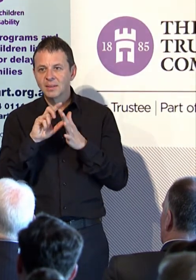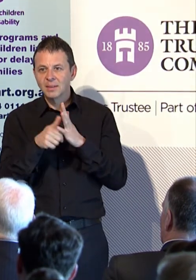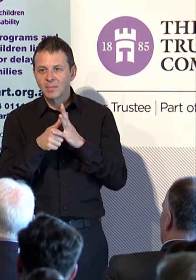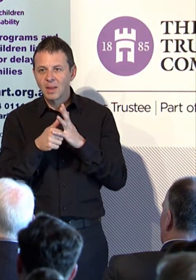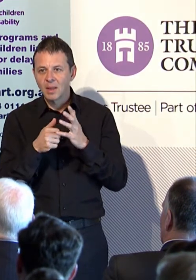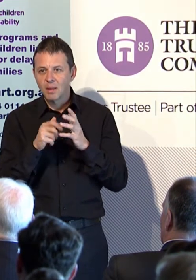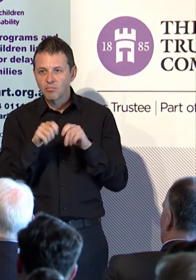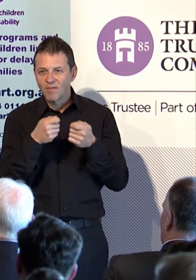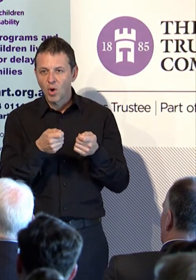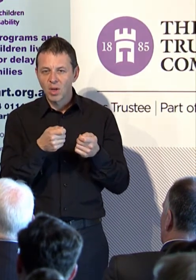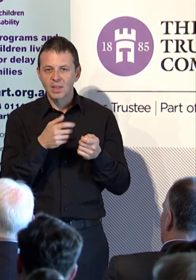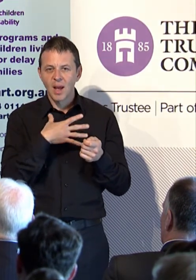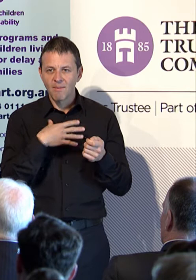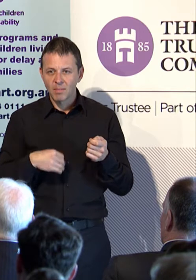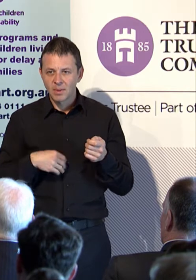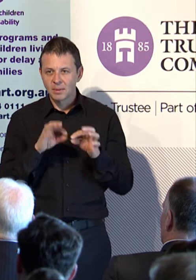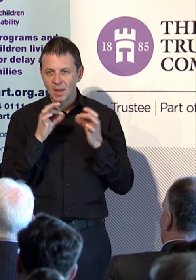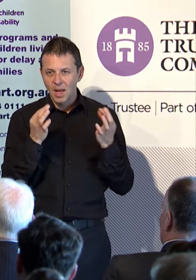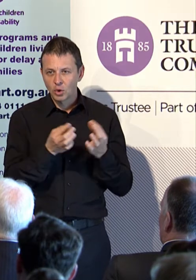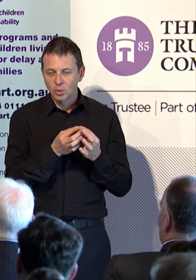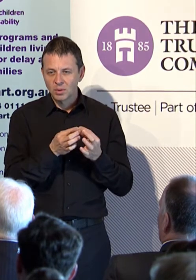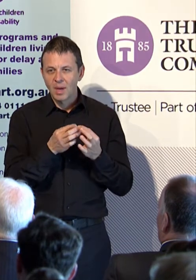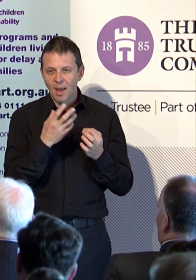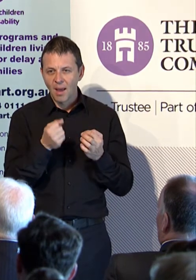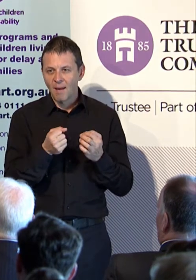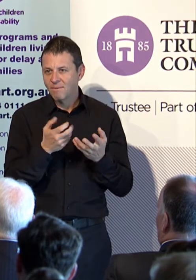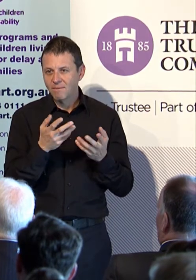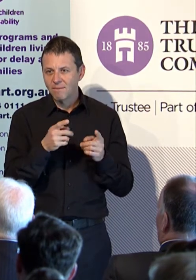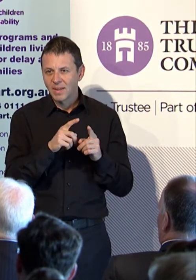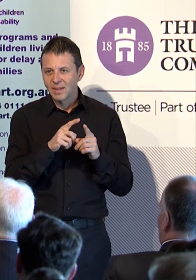a government agency. There's space for everybody